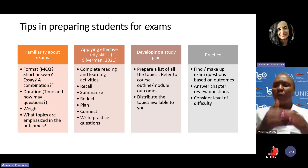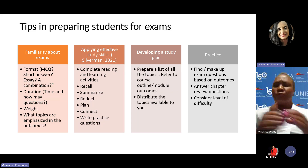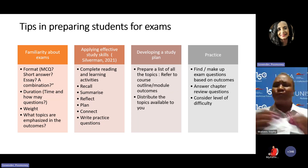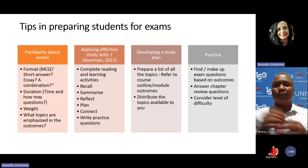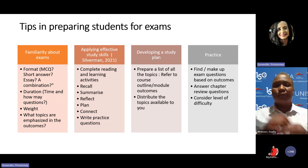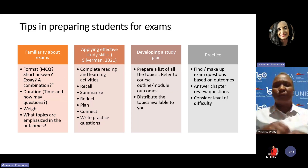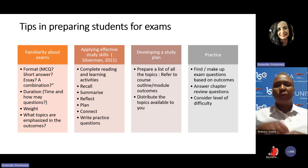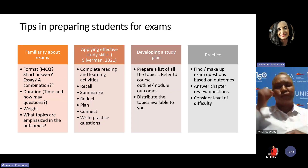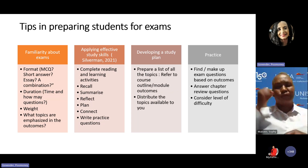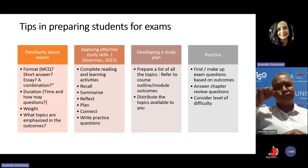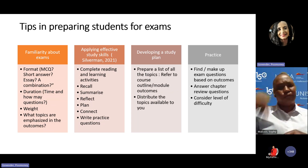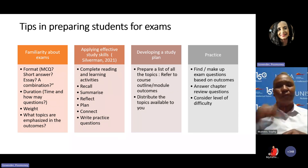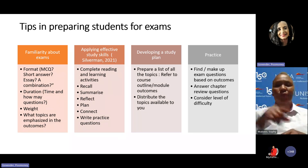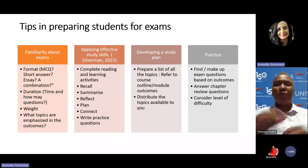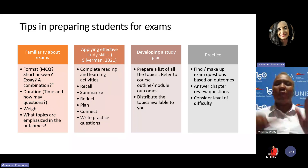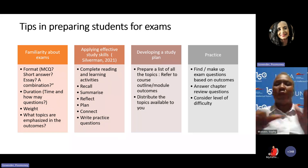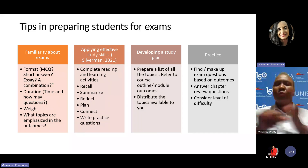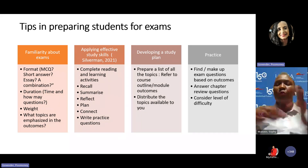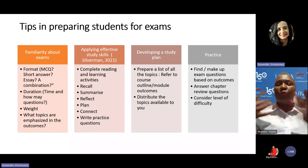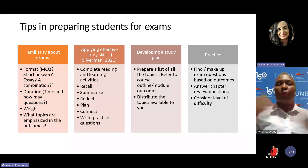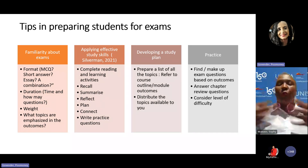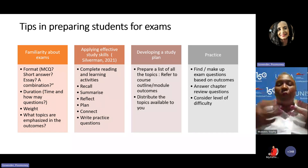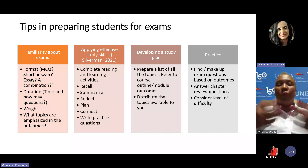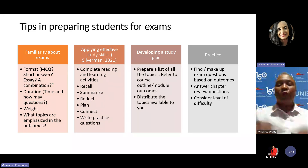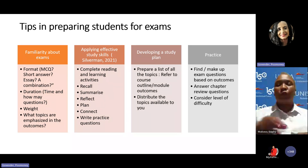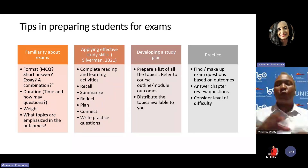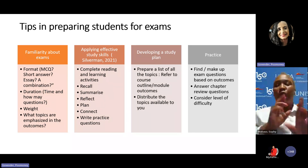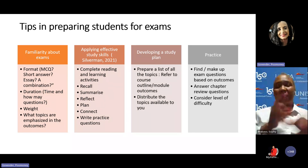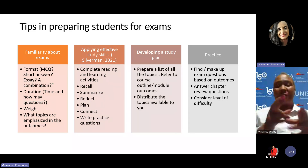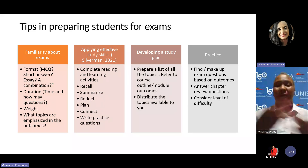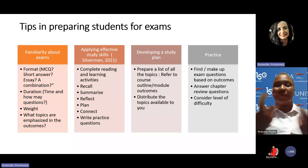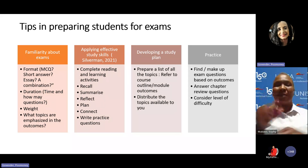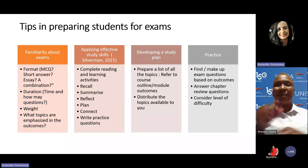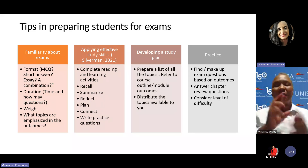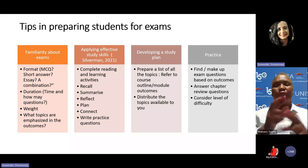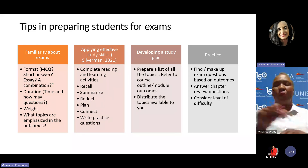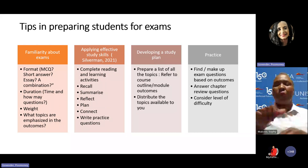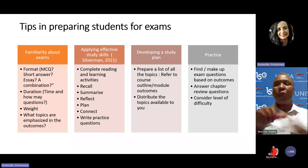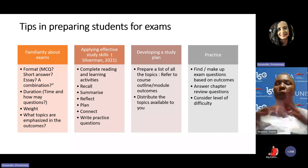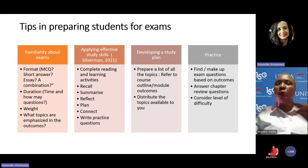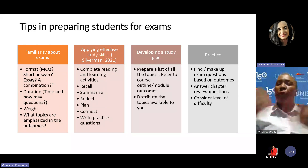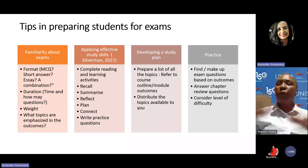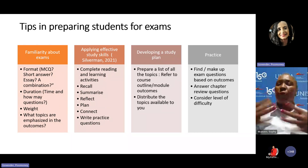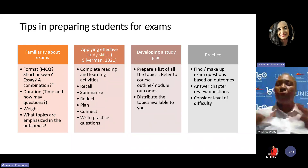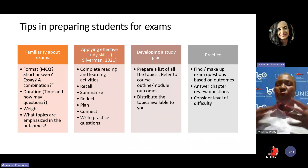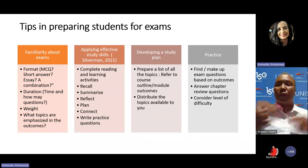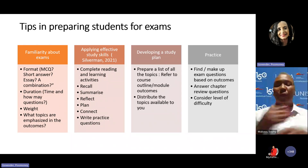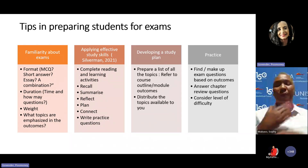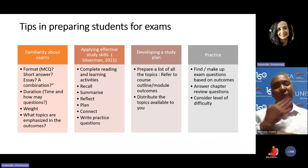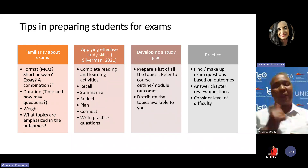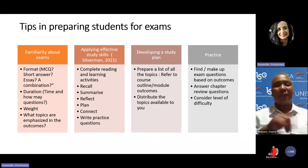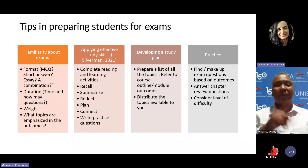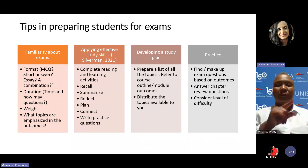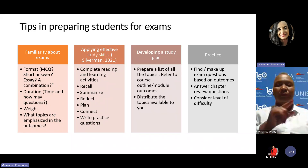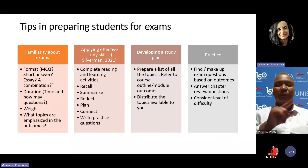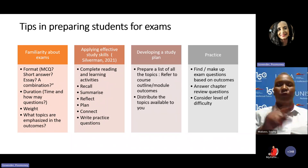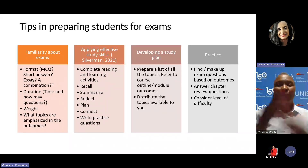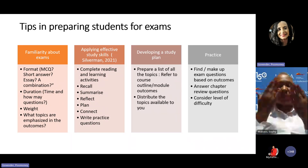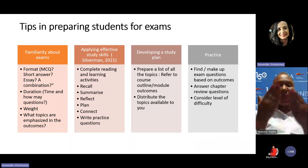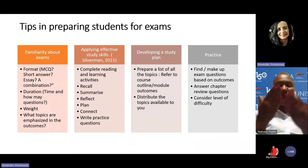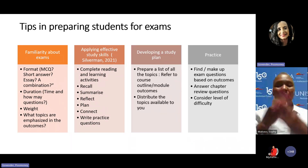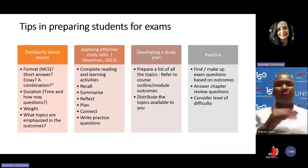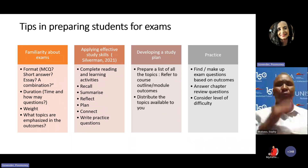or underscore the importance of the outcomes. The outcomes are very, very important, colleagues. So please, when you are studying,